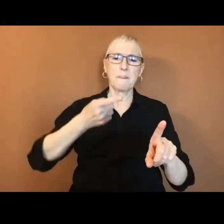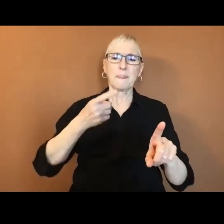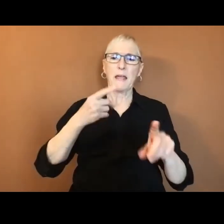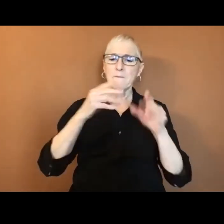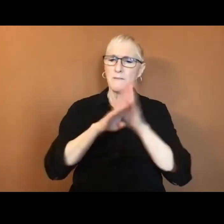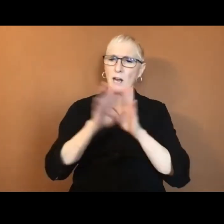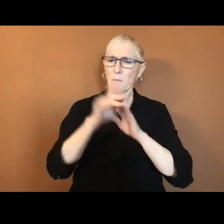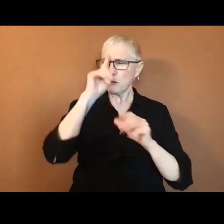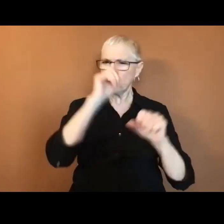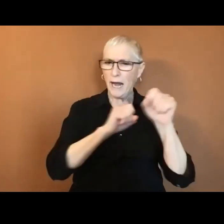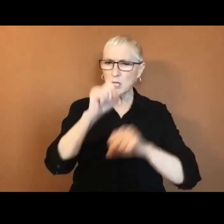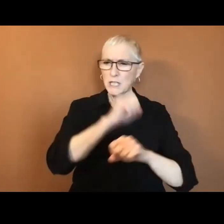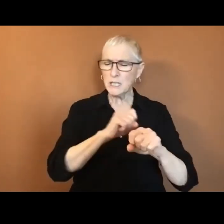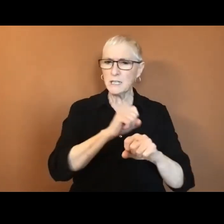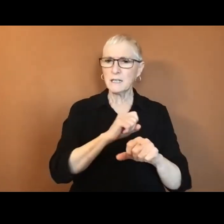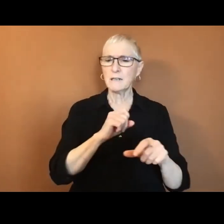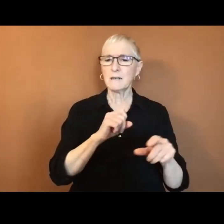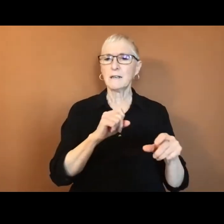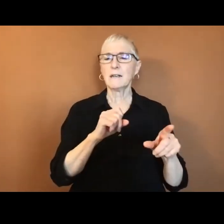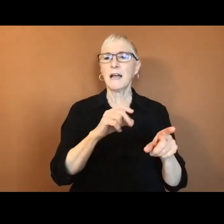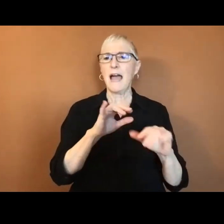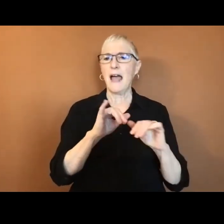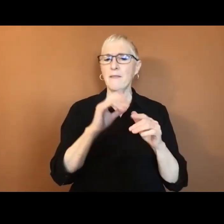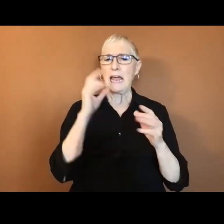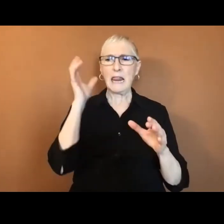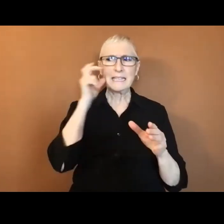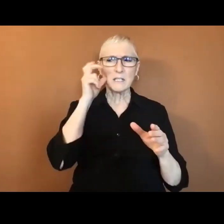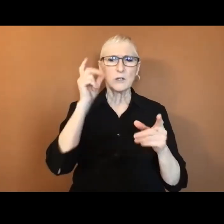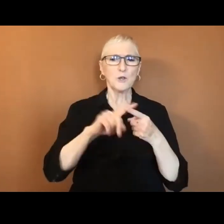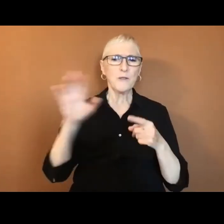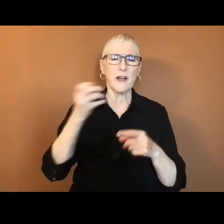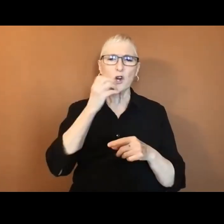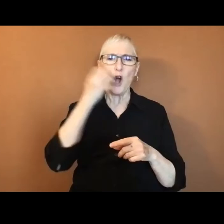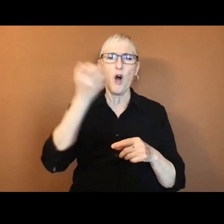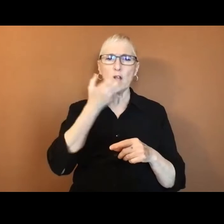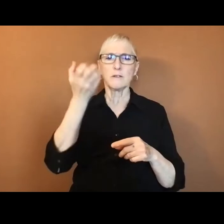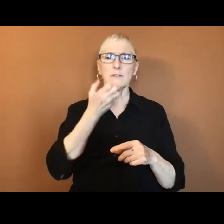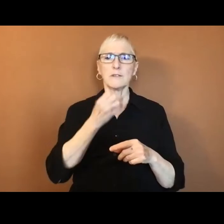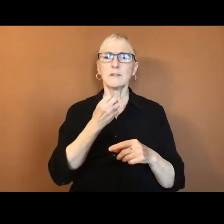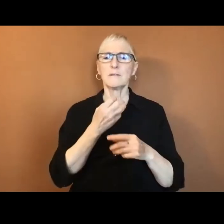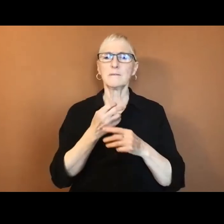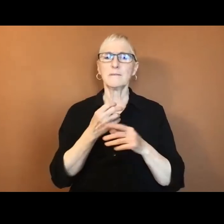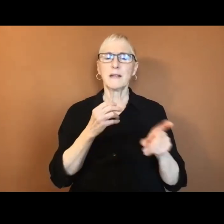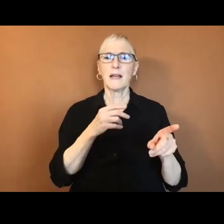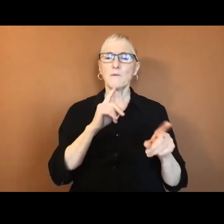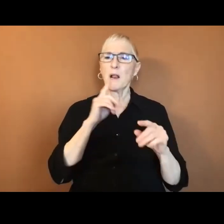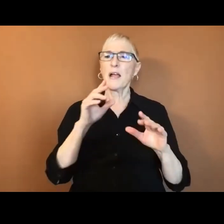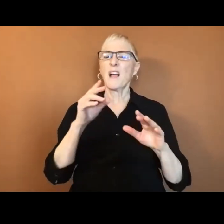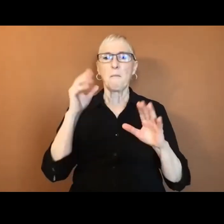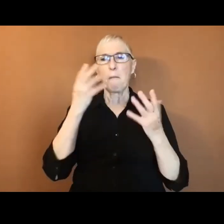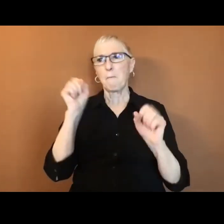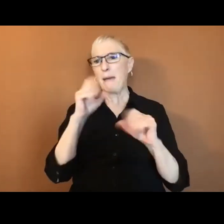strategy, this evolutionary strategy of listening into those calls. So they actually are amazing. They can